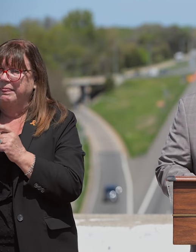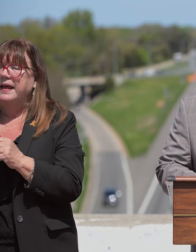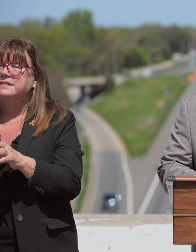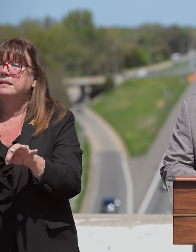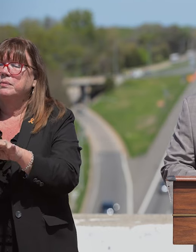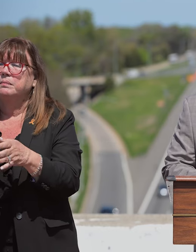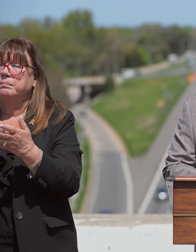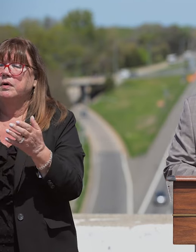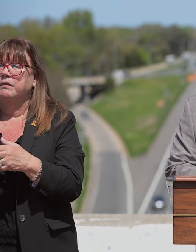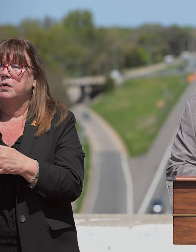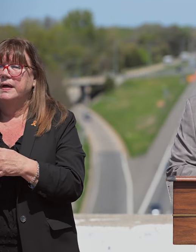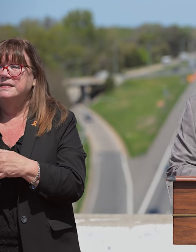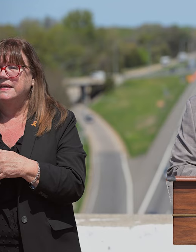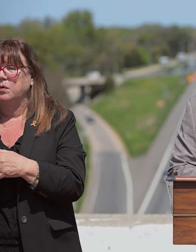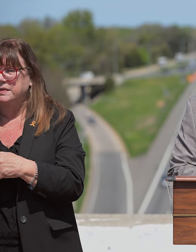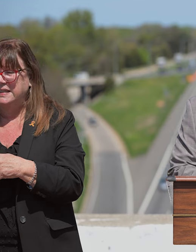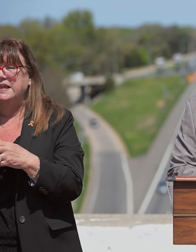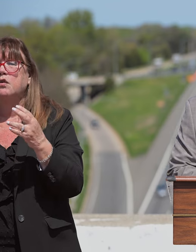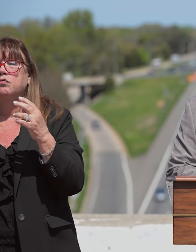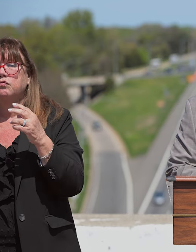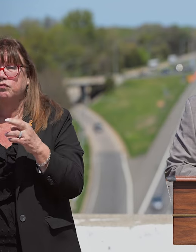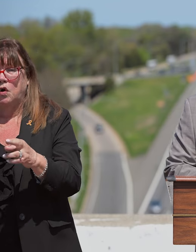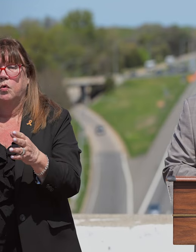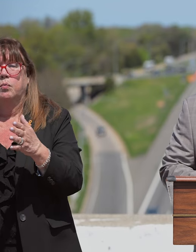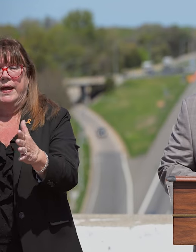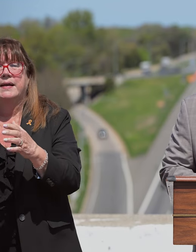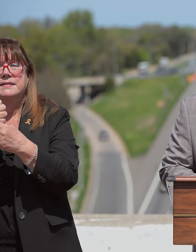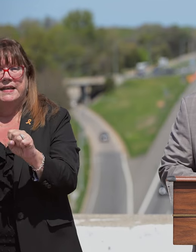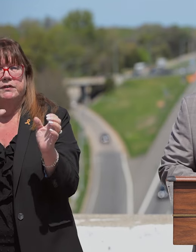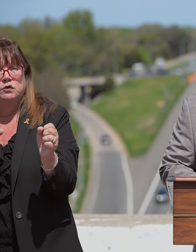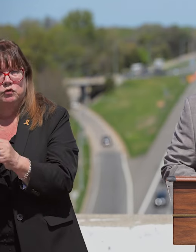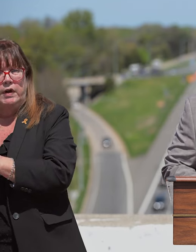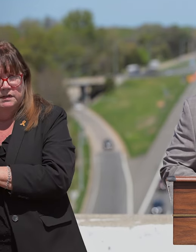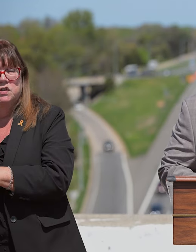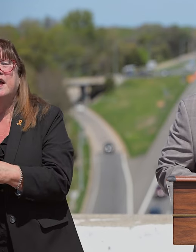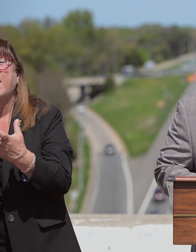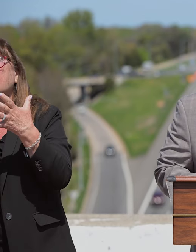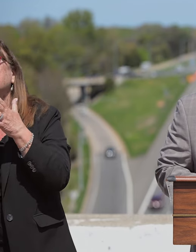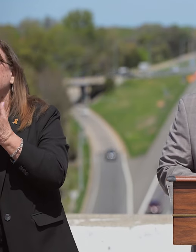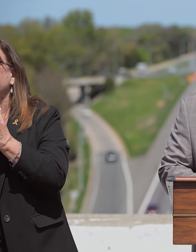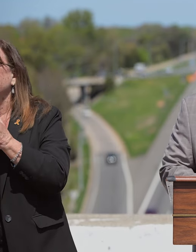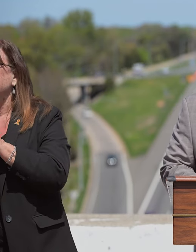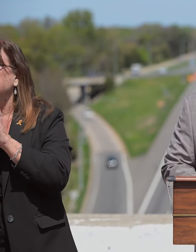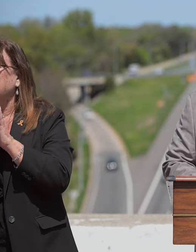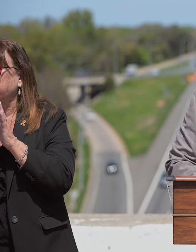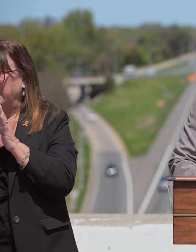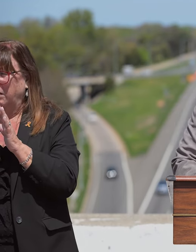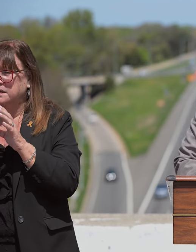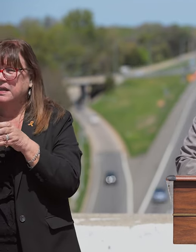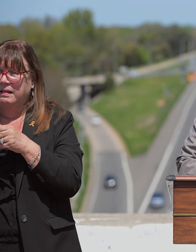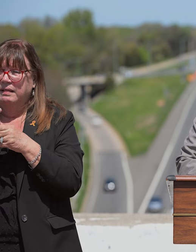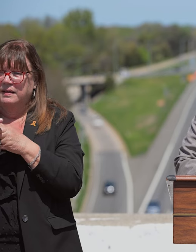of Transportation's National Roadway Safety Strategy. I also want to recognize the state of Maryland's